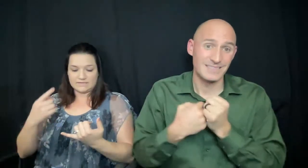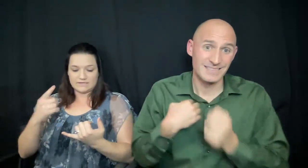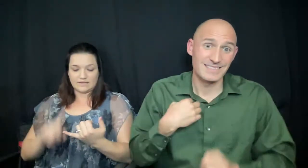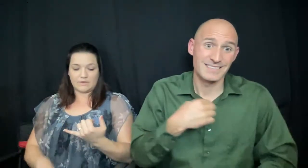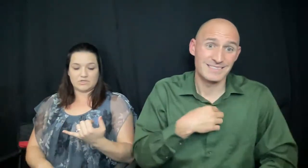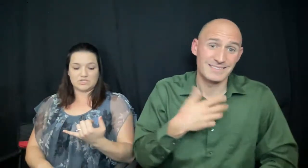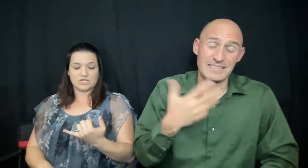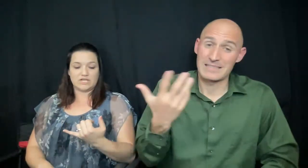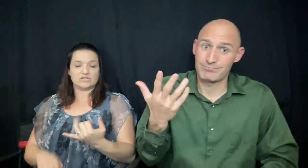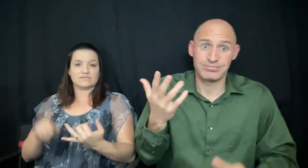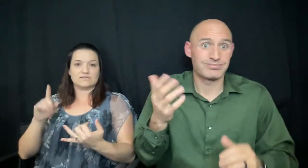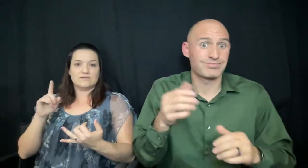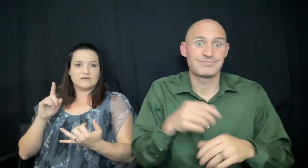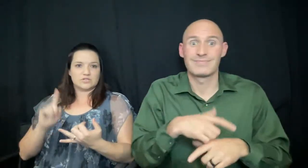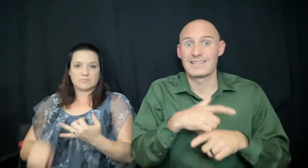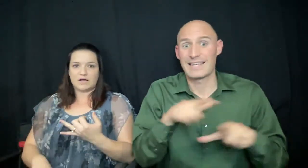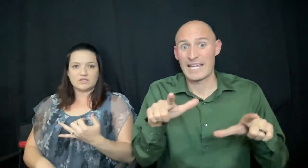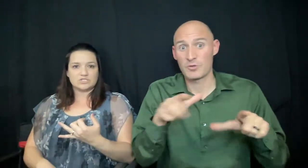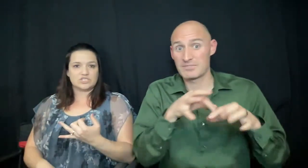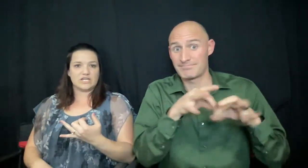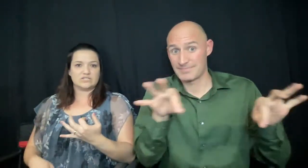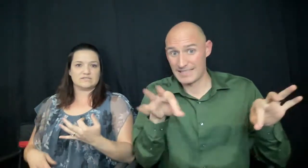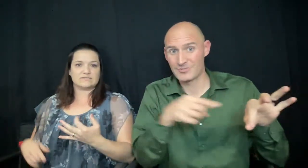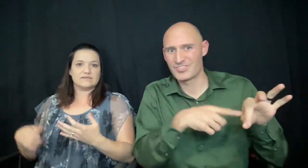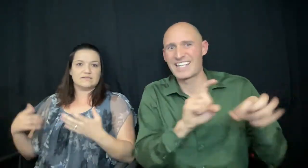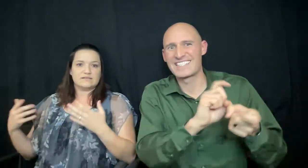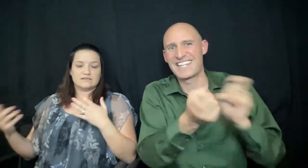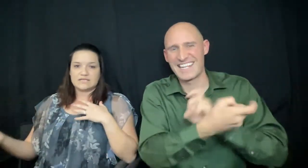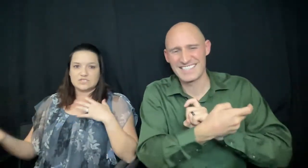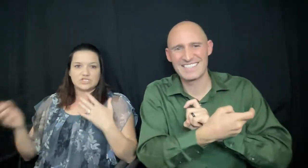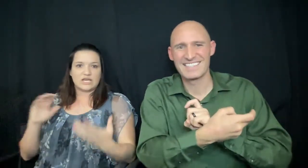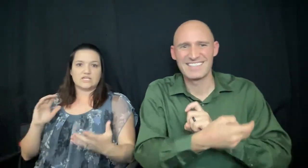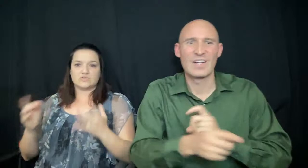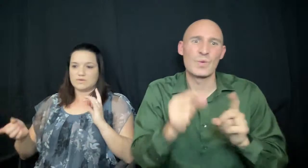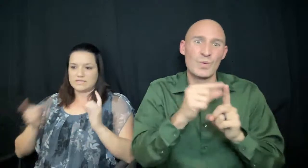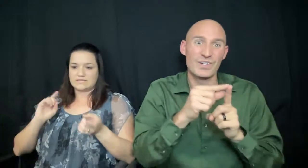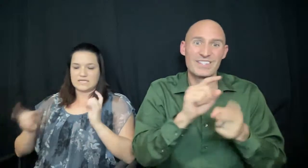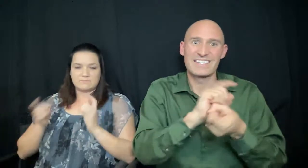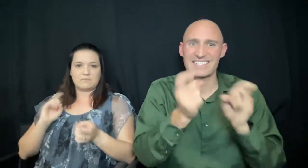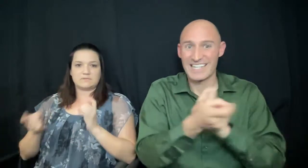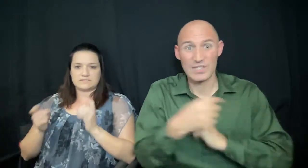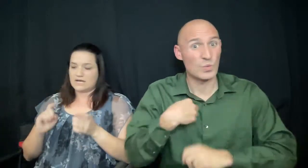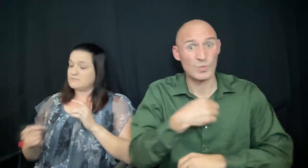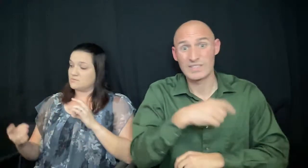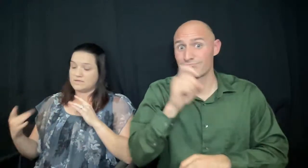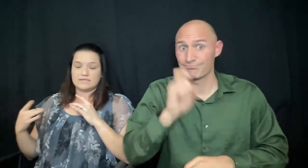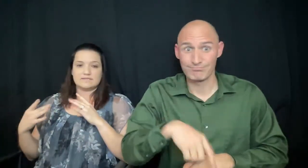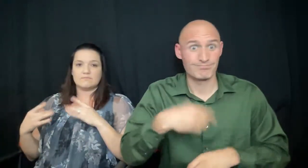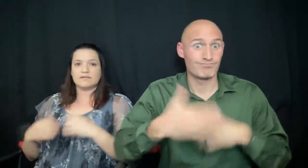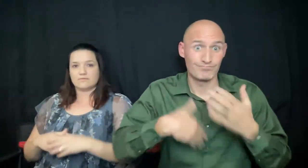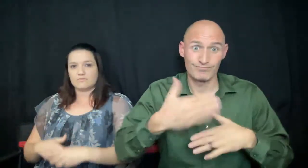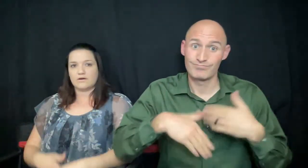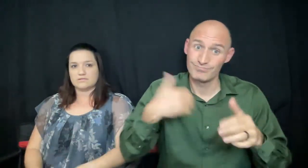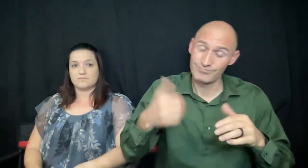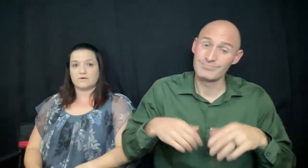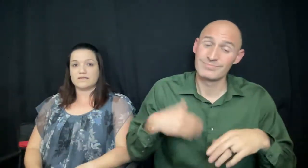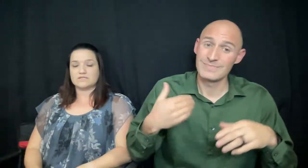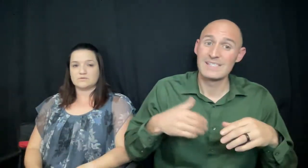said, language changes, terminology changes, things change, and we need to keep up with the times, and we need somebody supporting us through